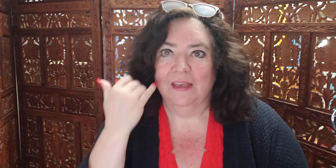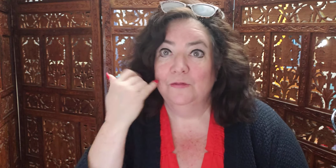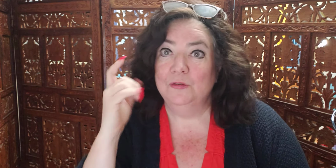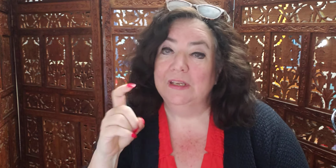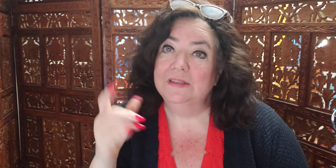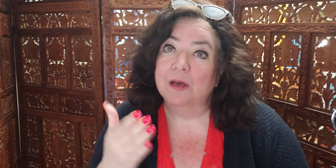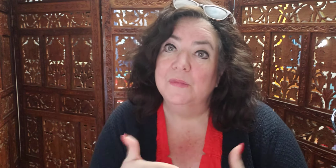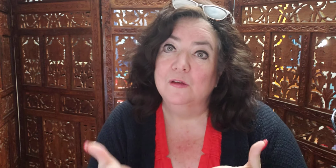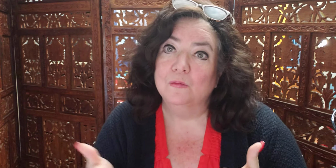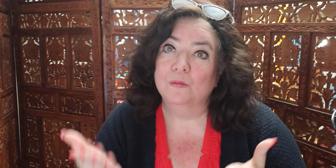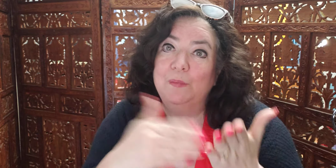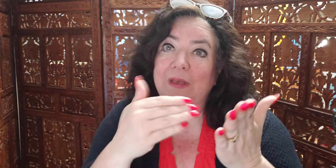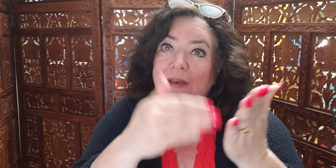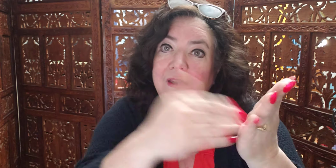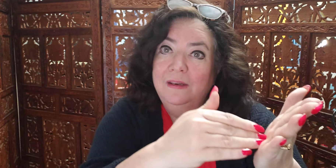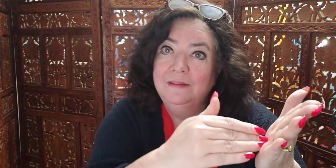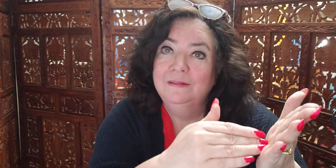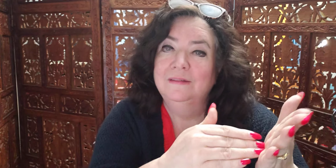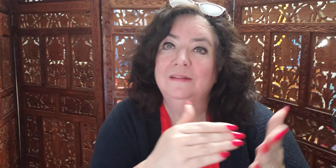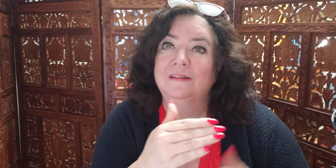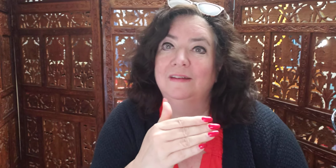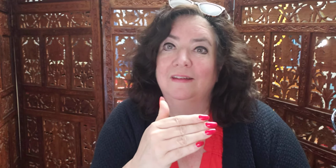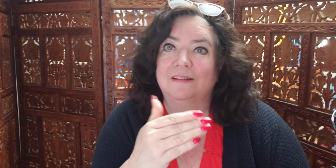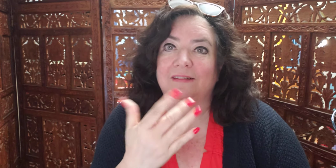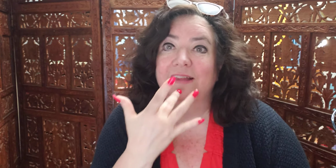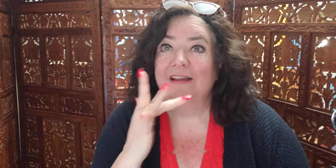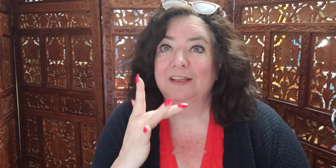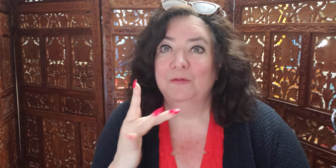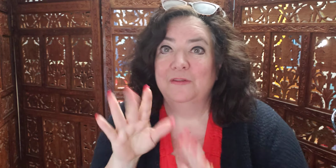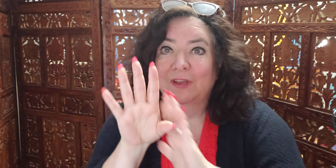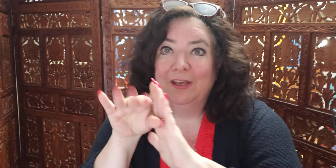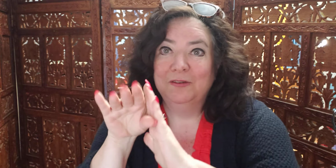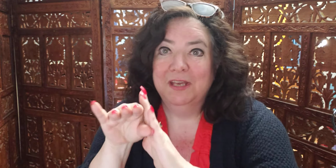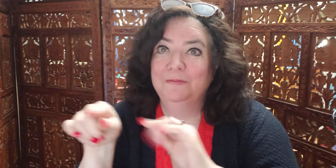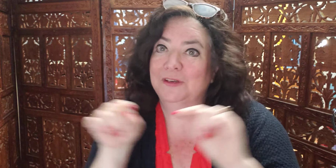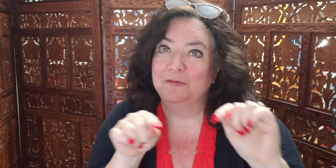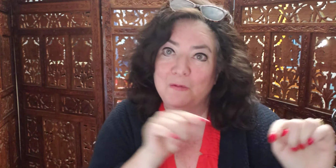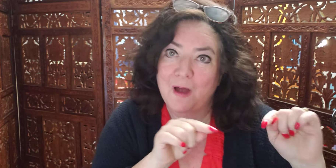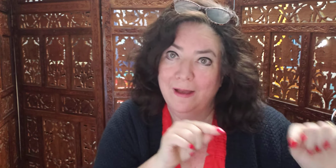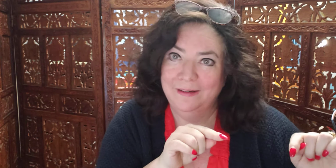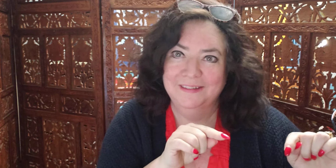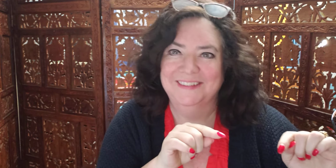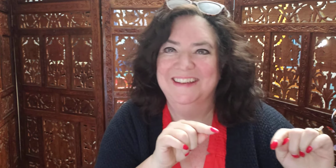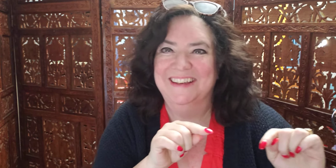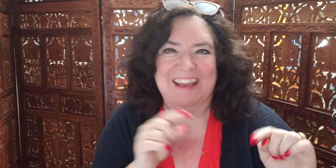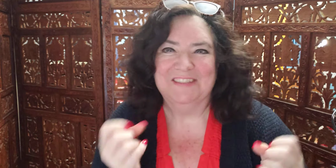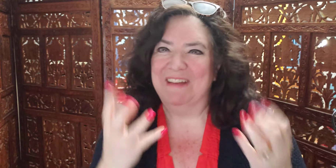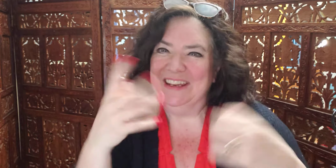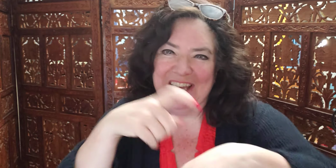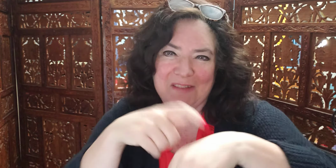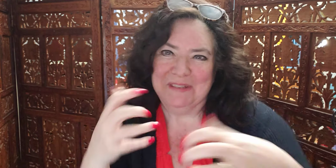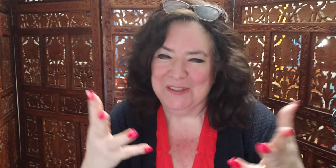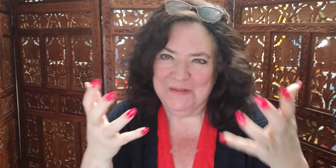If you need something repeated, luckily with videotape, you can rewind as many times as you